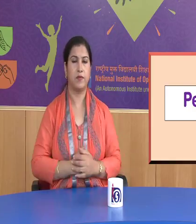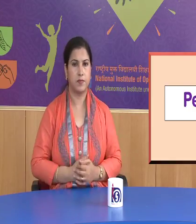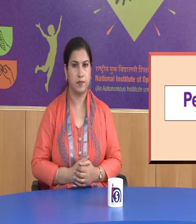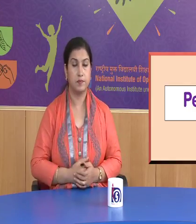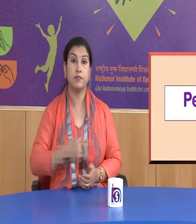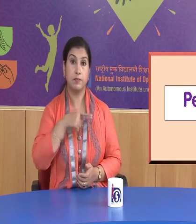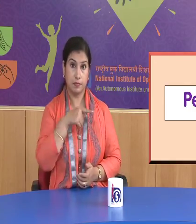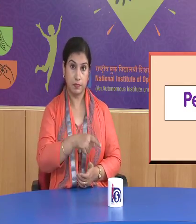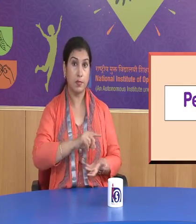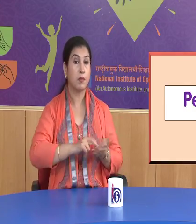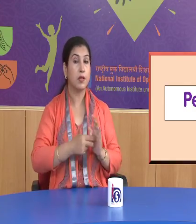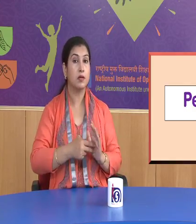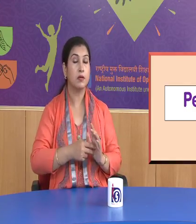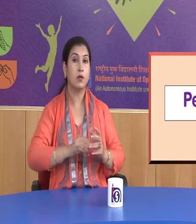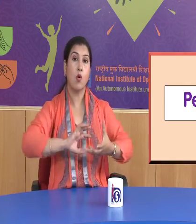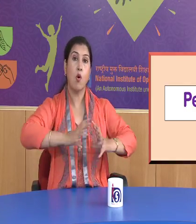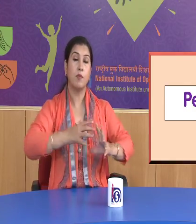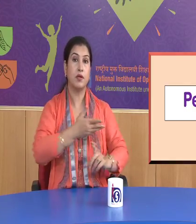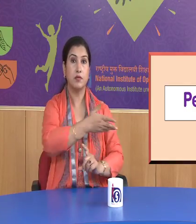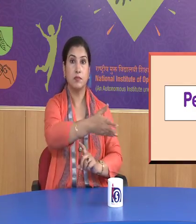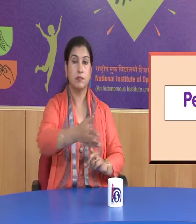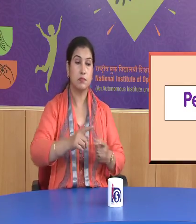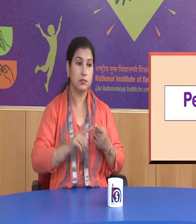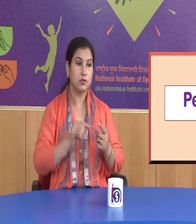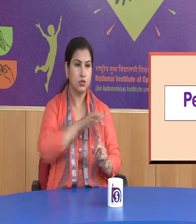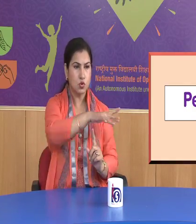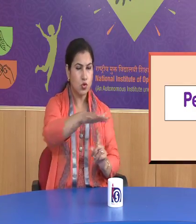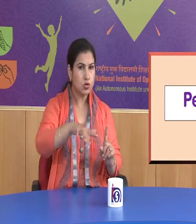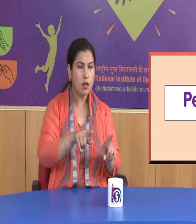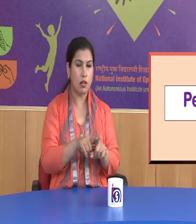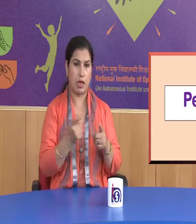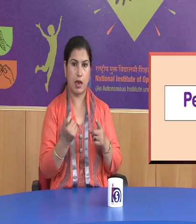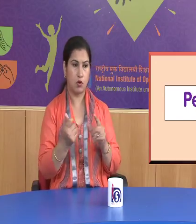there is social and economic equality,